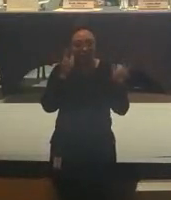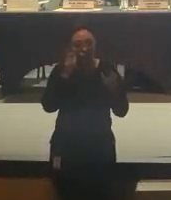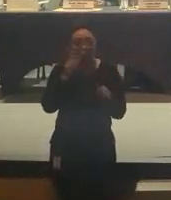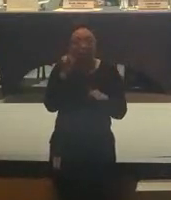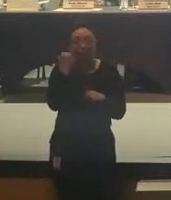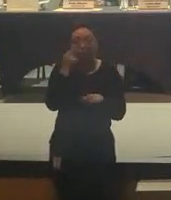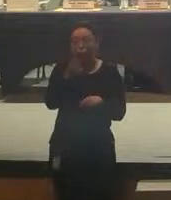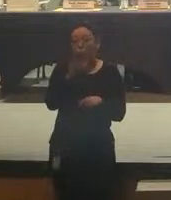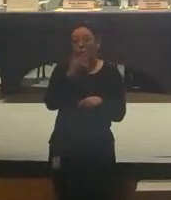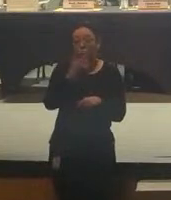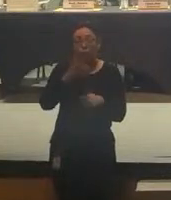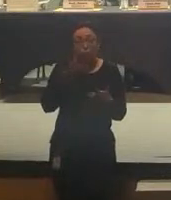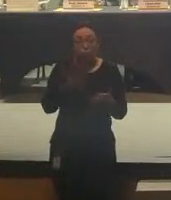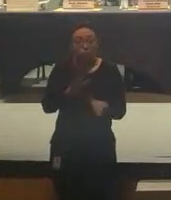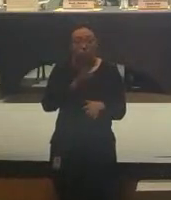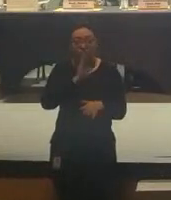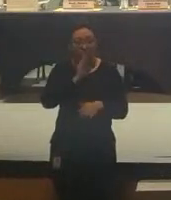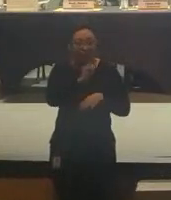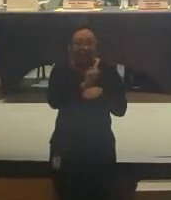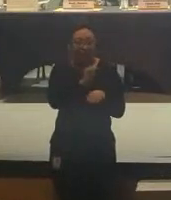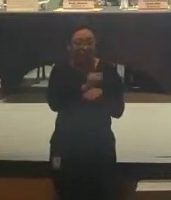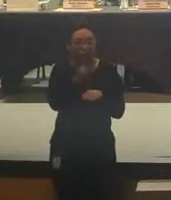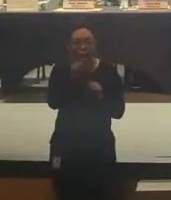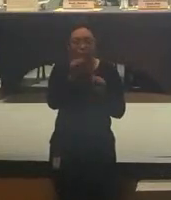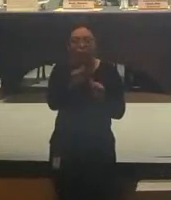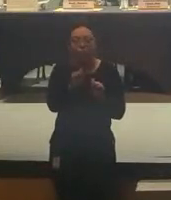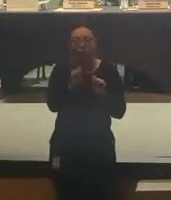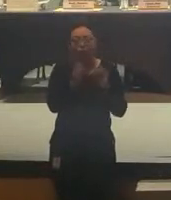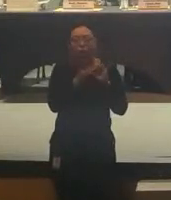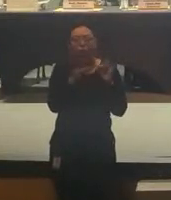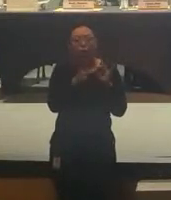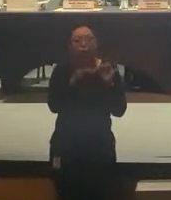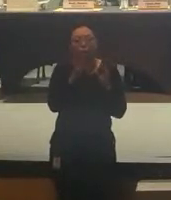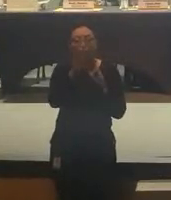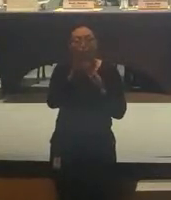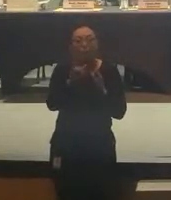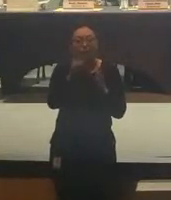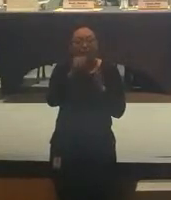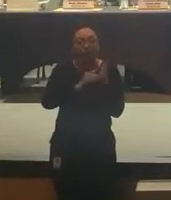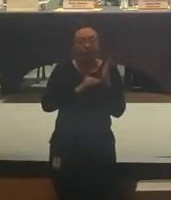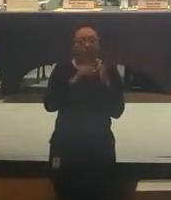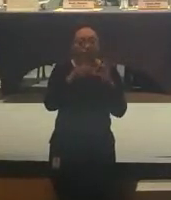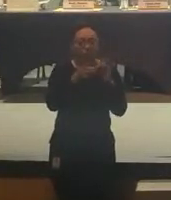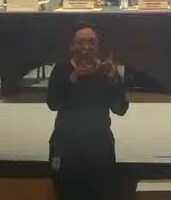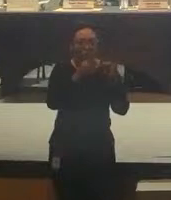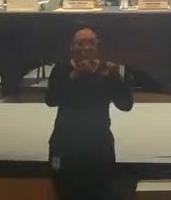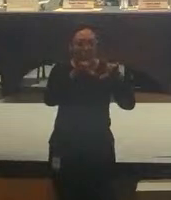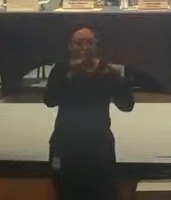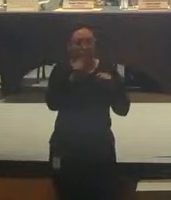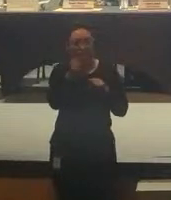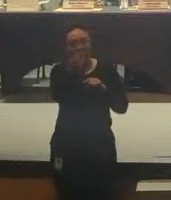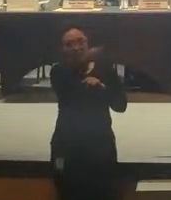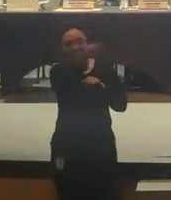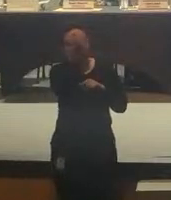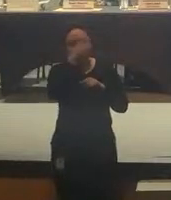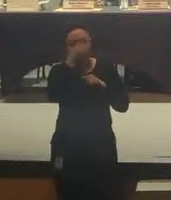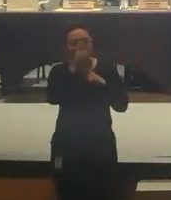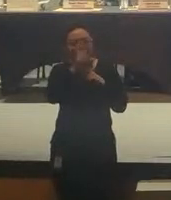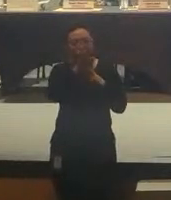you prefer not to speak this evening, you can comment by completing a comment card located in the front